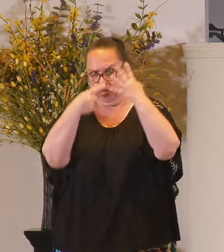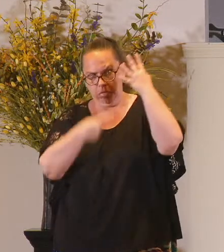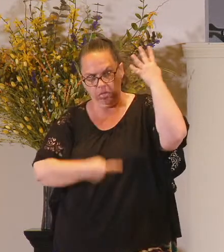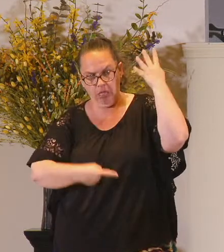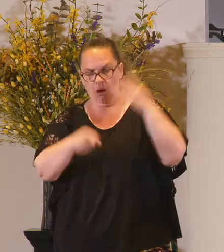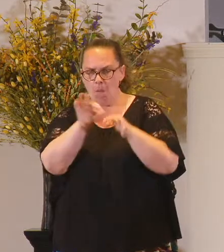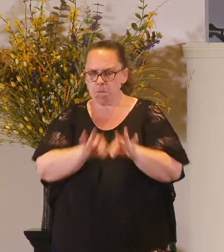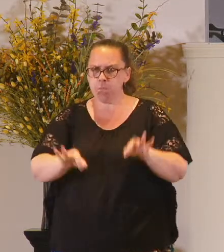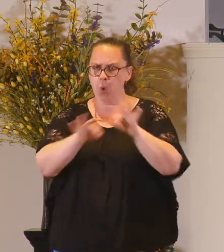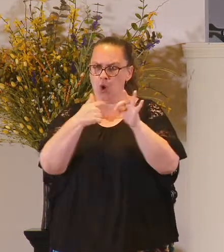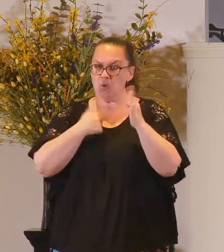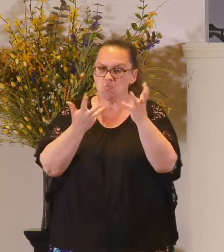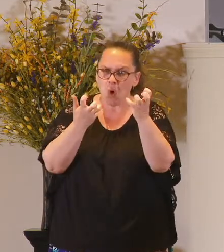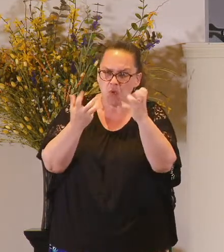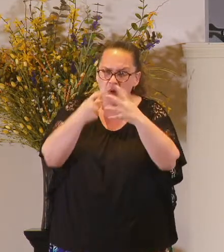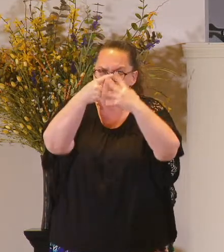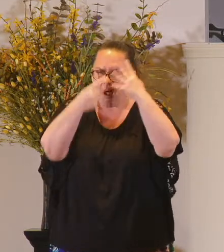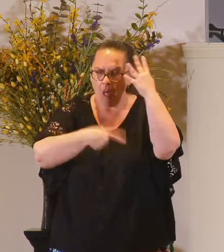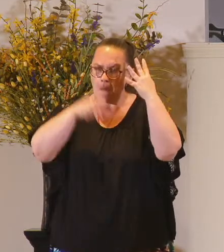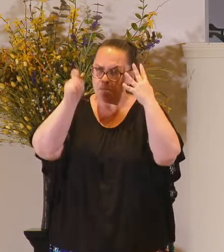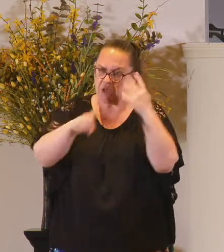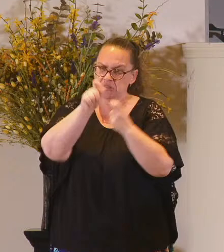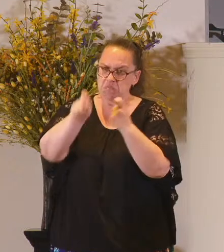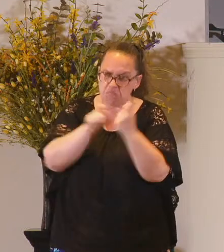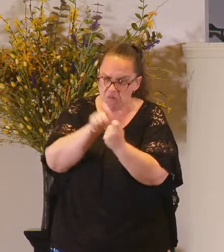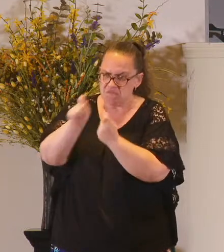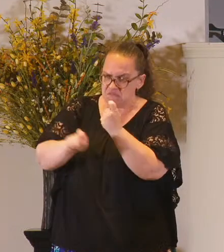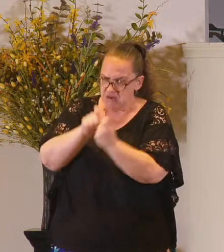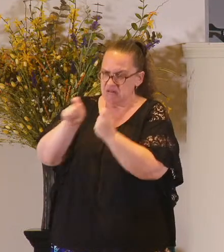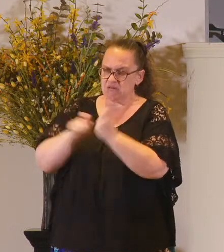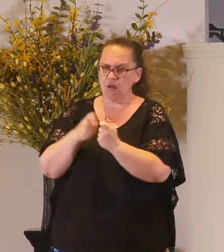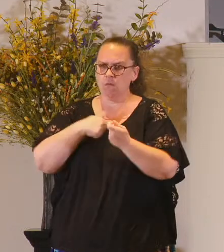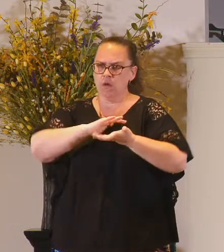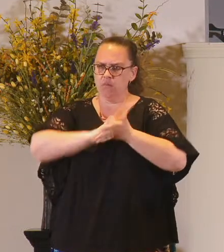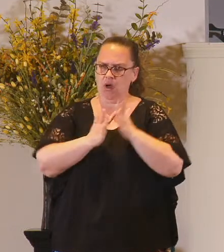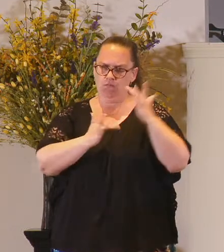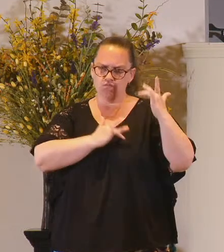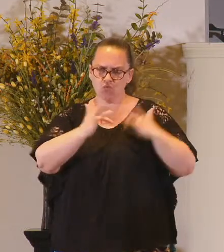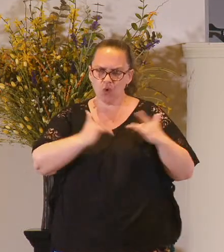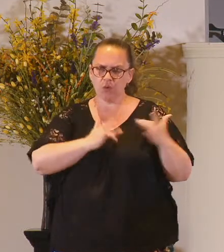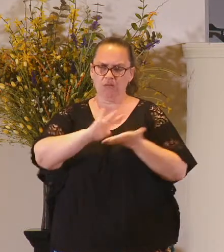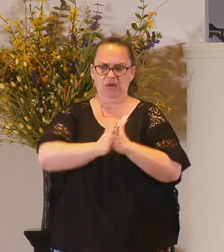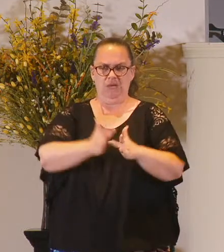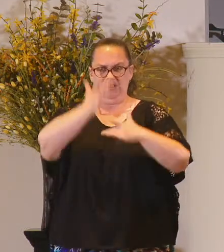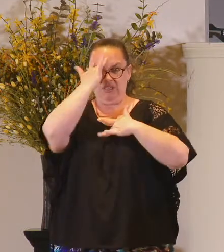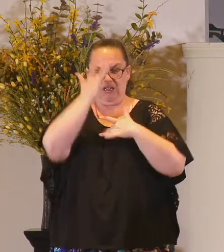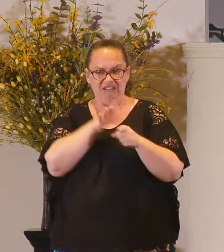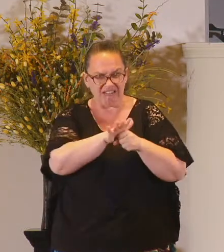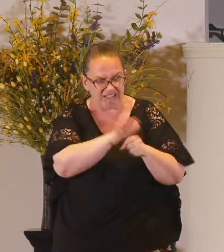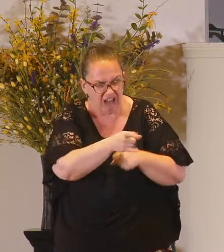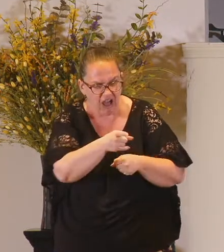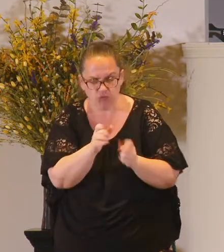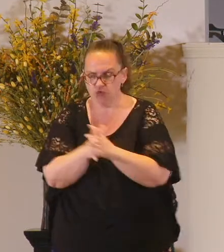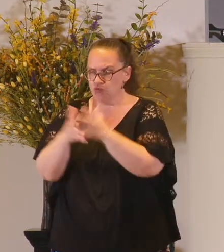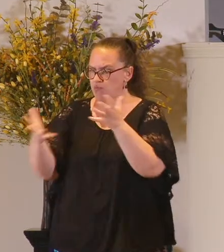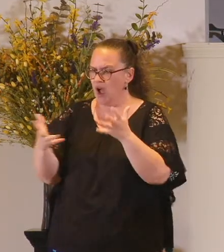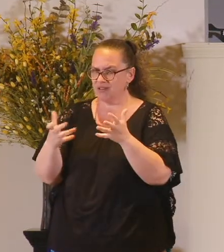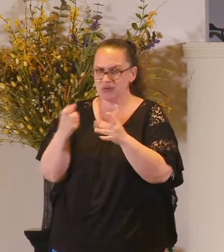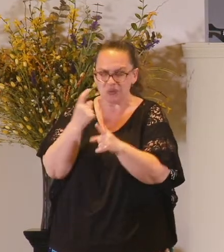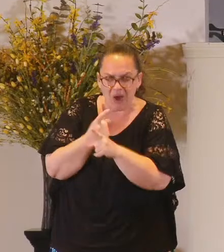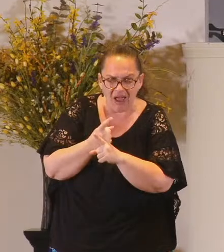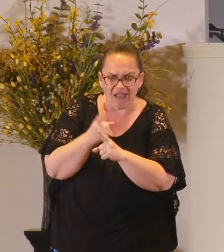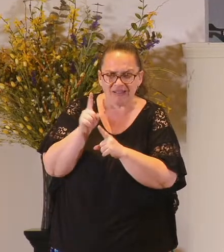so concerned about that we're worried sick. Is it enough? Is it too much? Or is it just